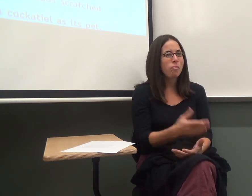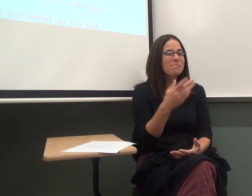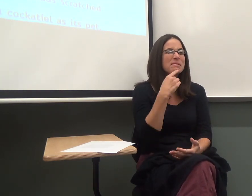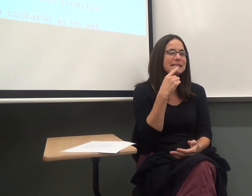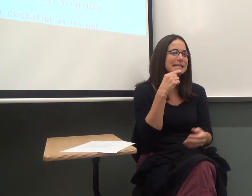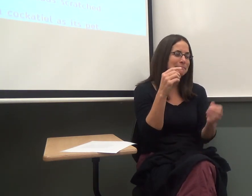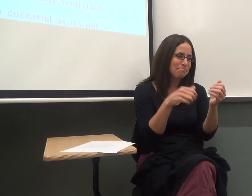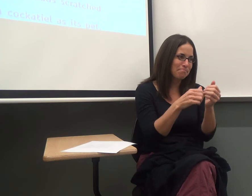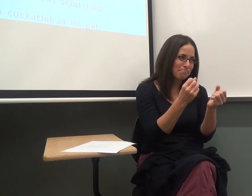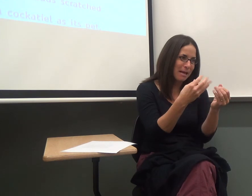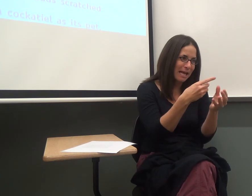Like an upstanding young man.